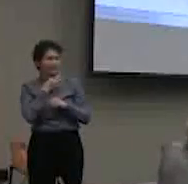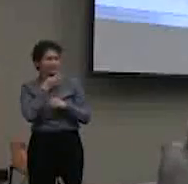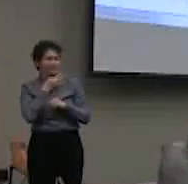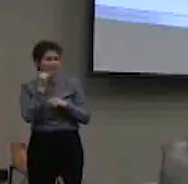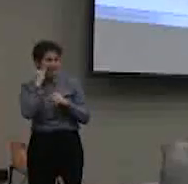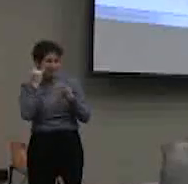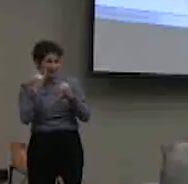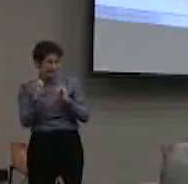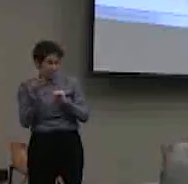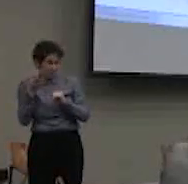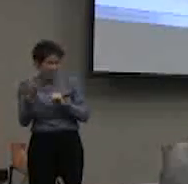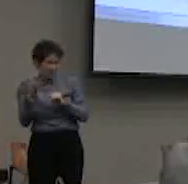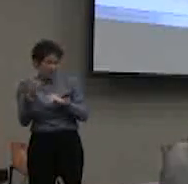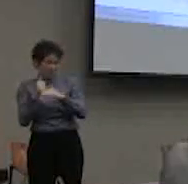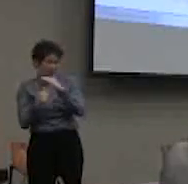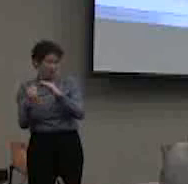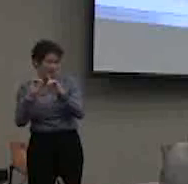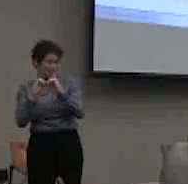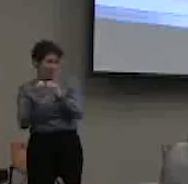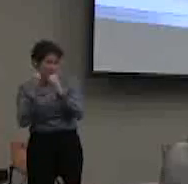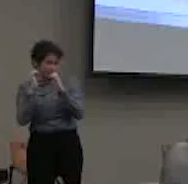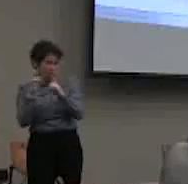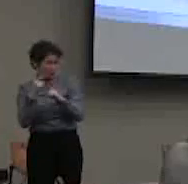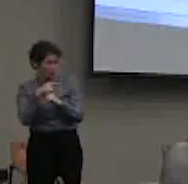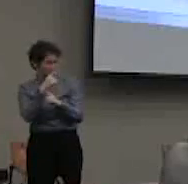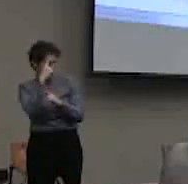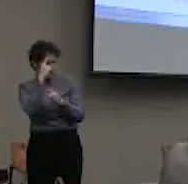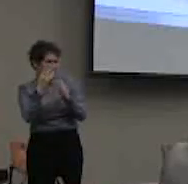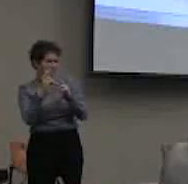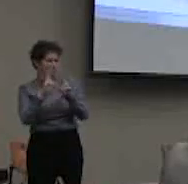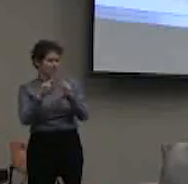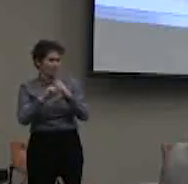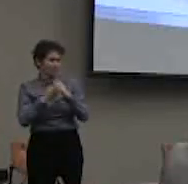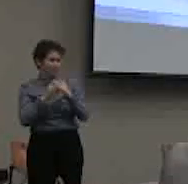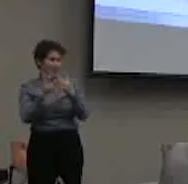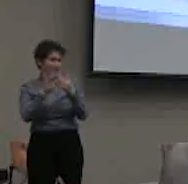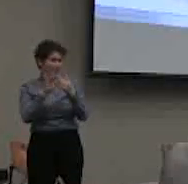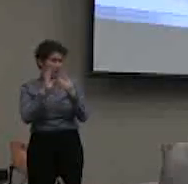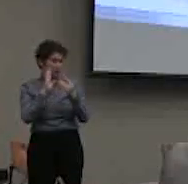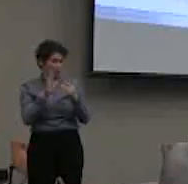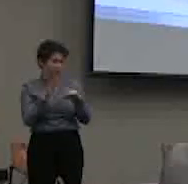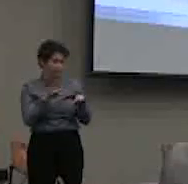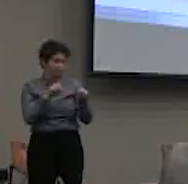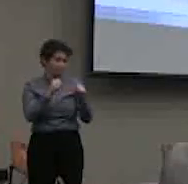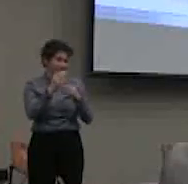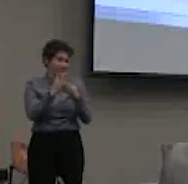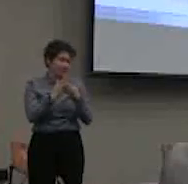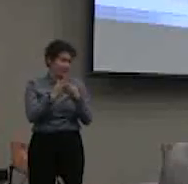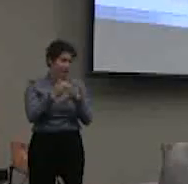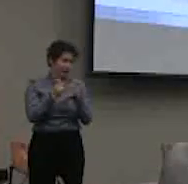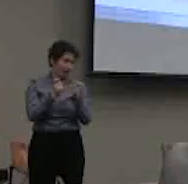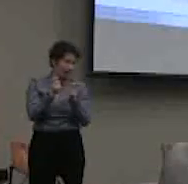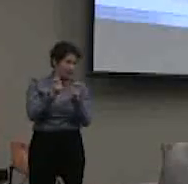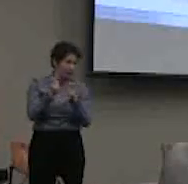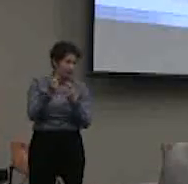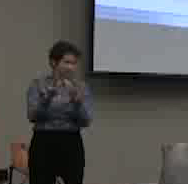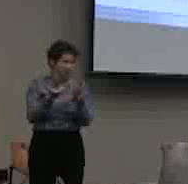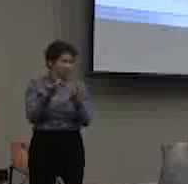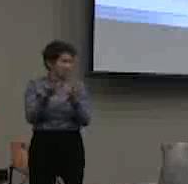does it still reside at the Department of Education, or do you envision the Ready Start Networks taking over some of the governance?